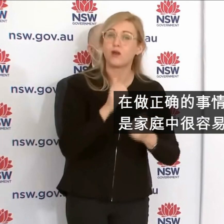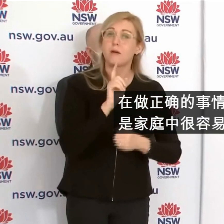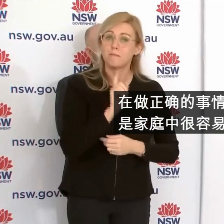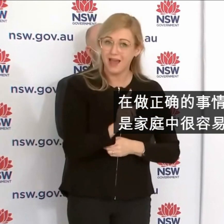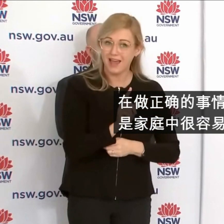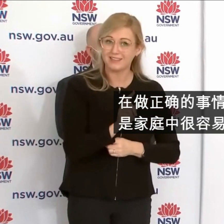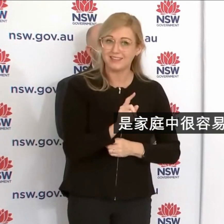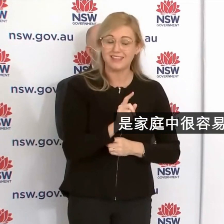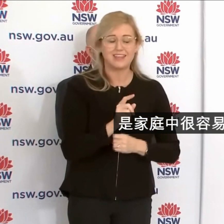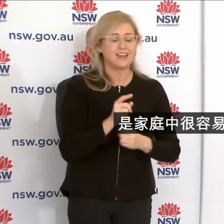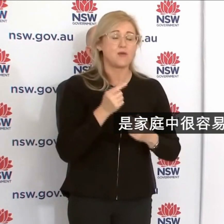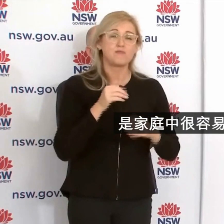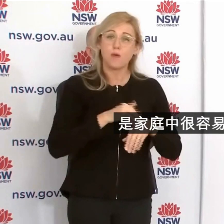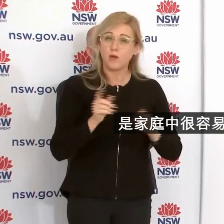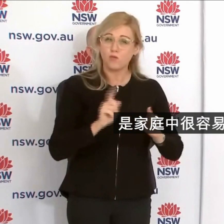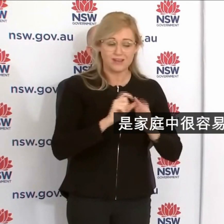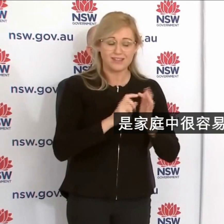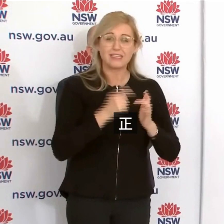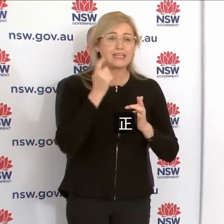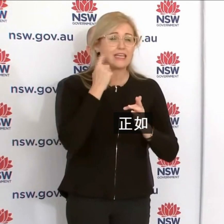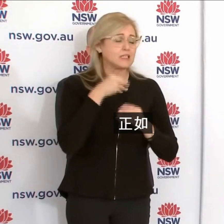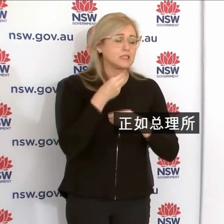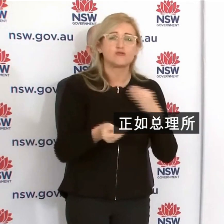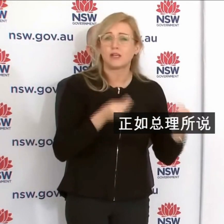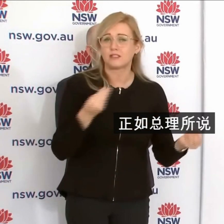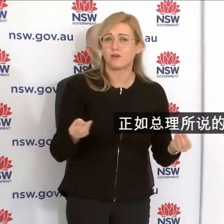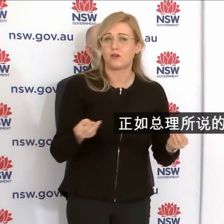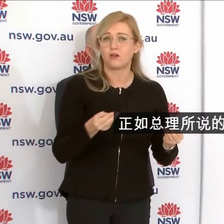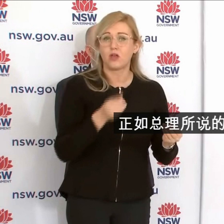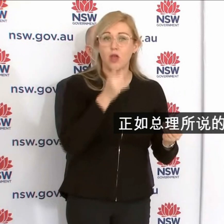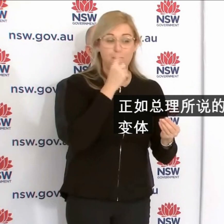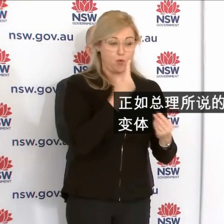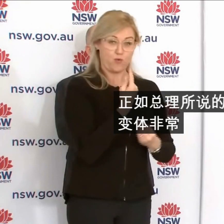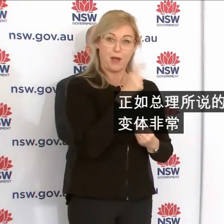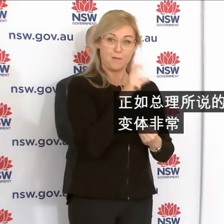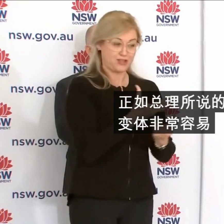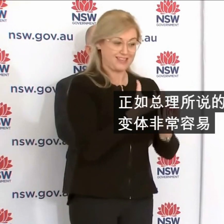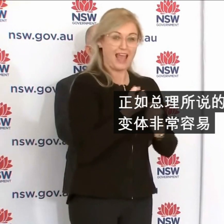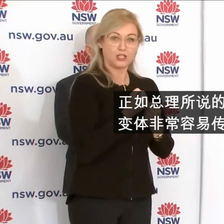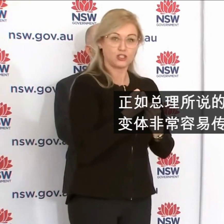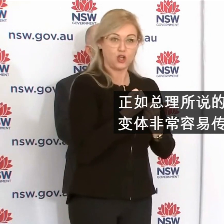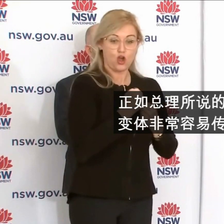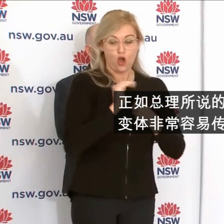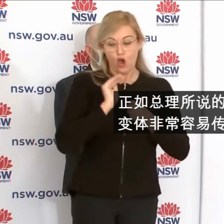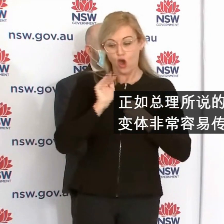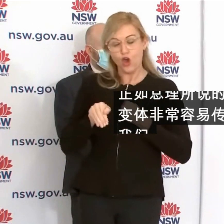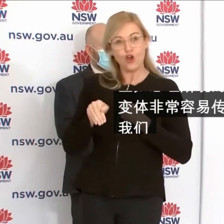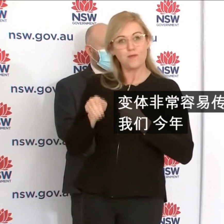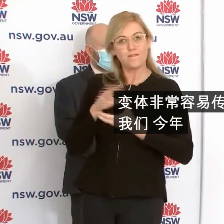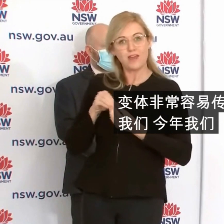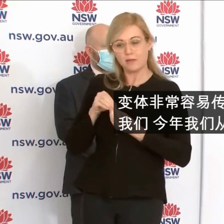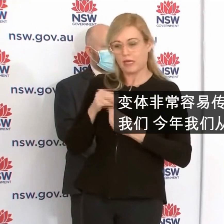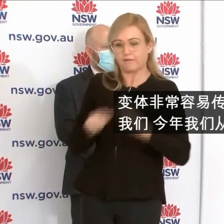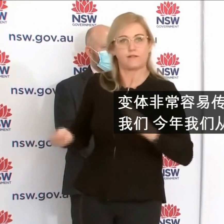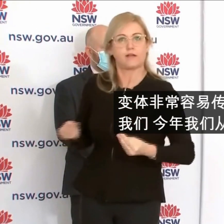occurs so easily in households. As the Premier has said, the Delta variant is so transmissible. And what